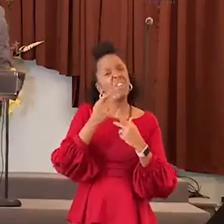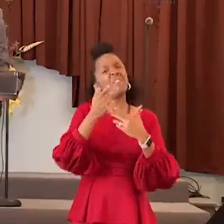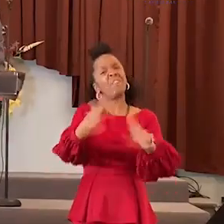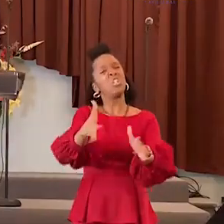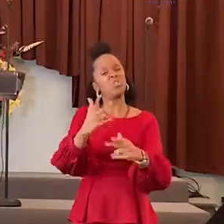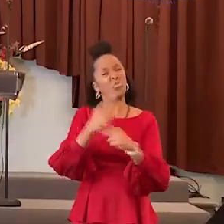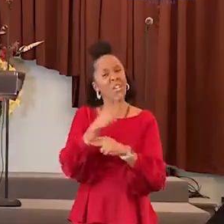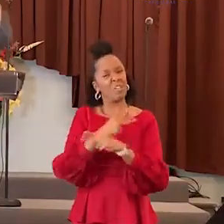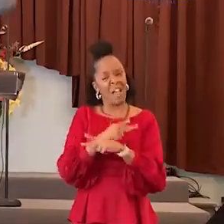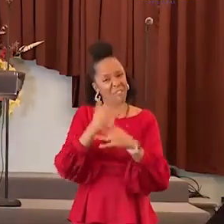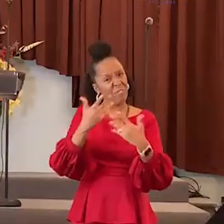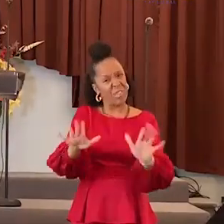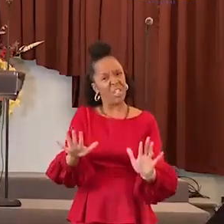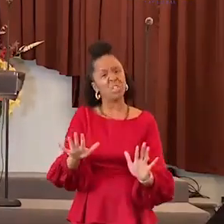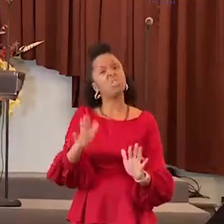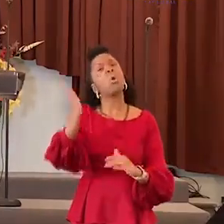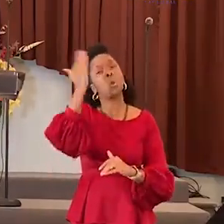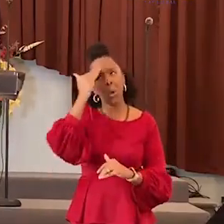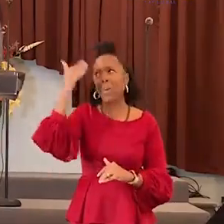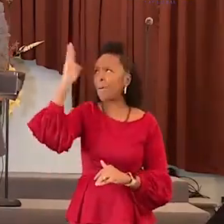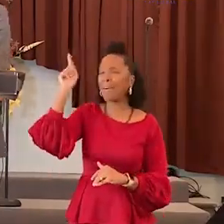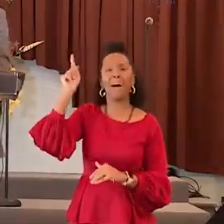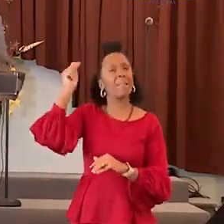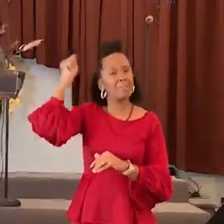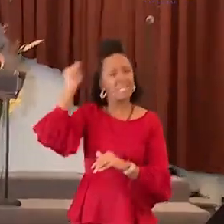he's chosen me to be the certain man.